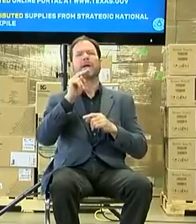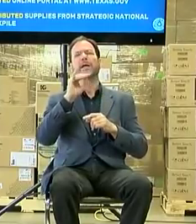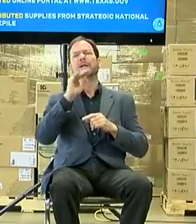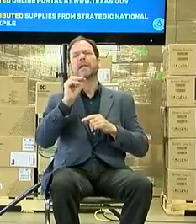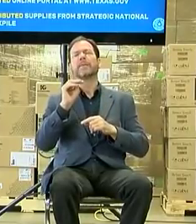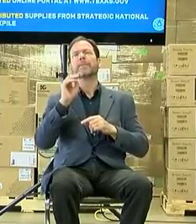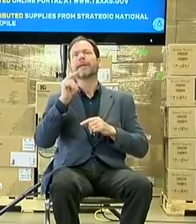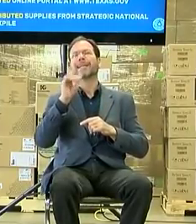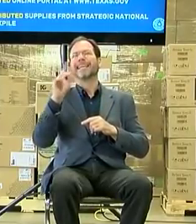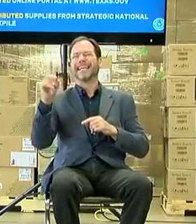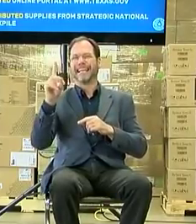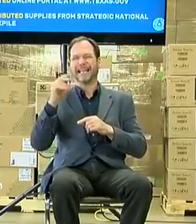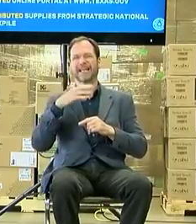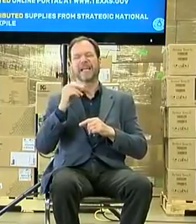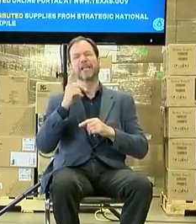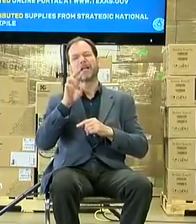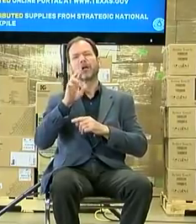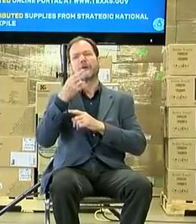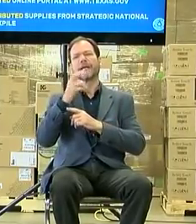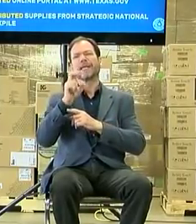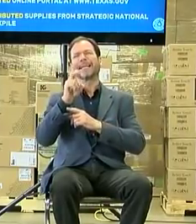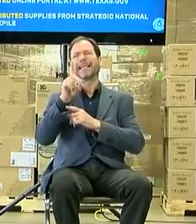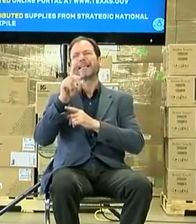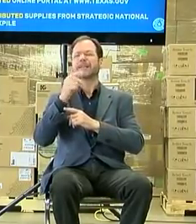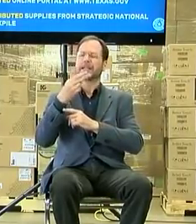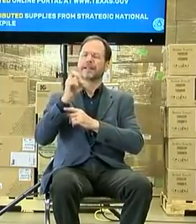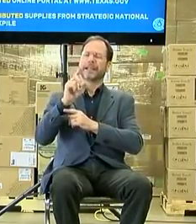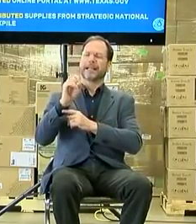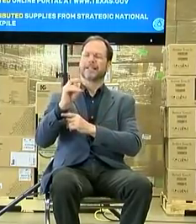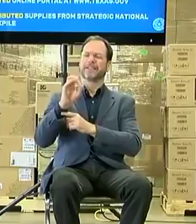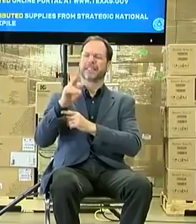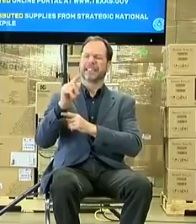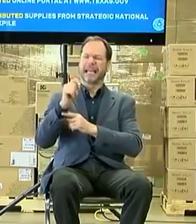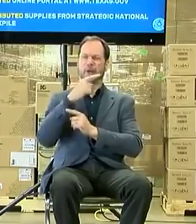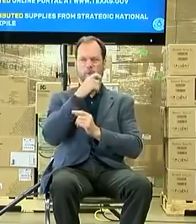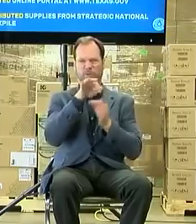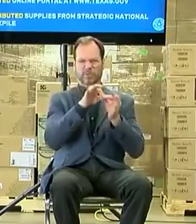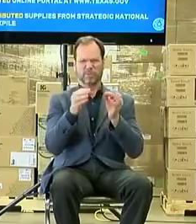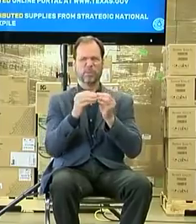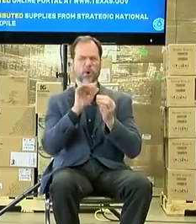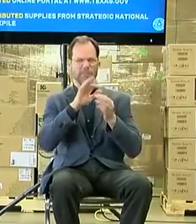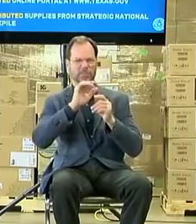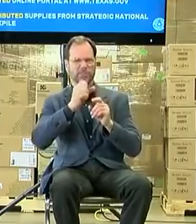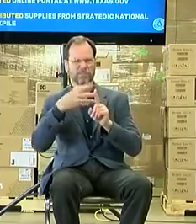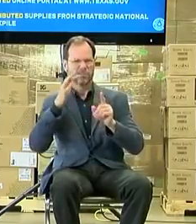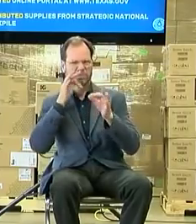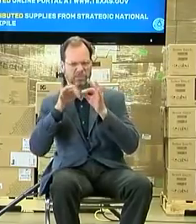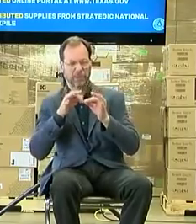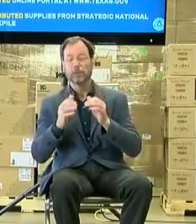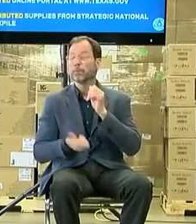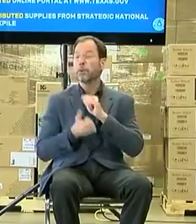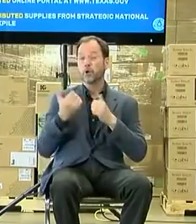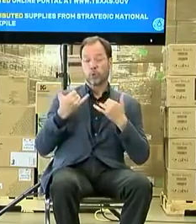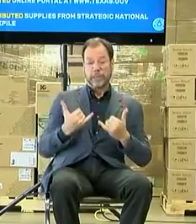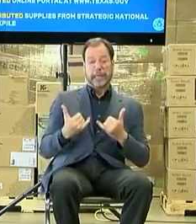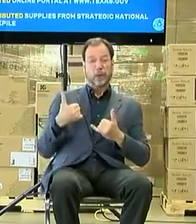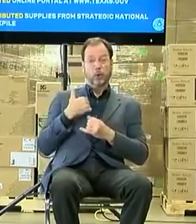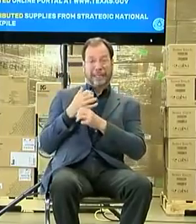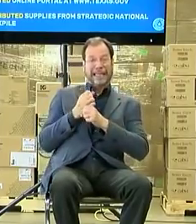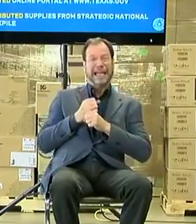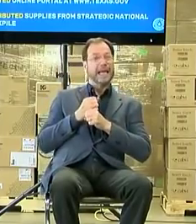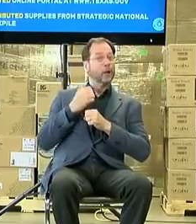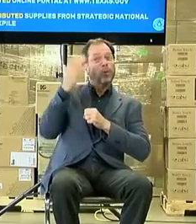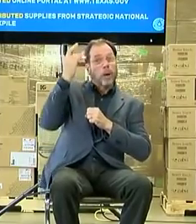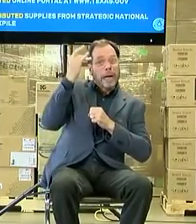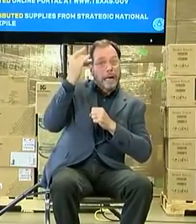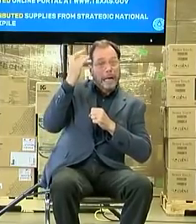and Dr. Hellerstedt weigh in more on this later. I think most of the supplies that we are now receiving are supplies that are being received as a